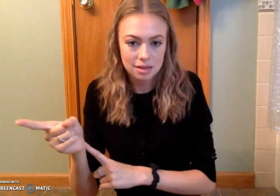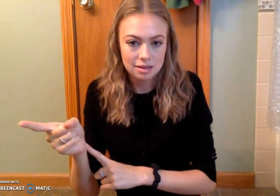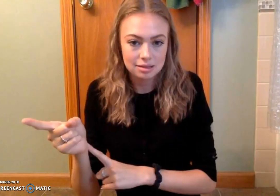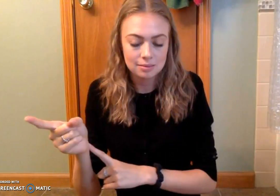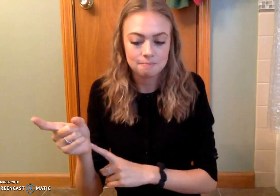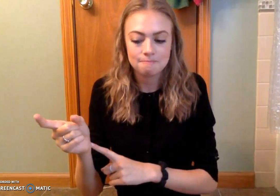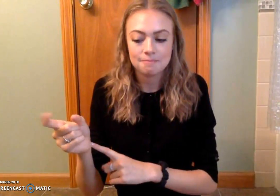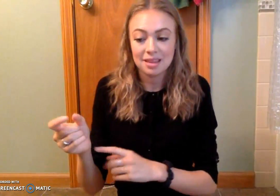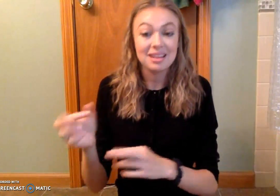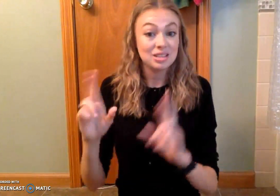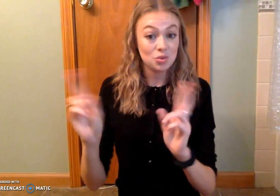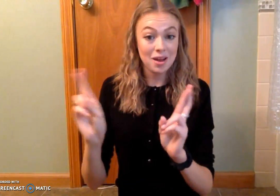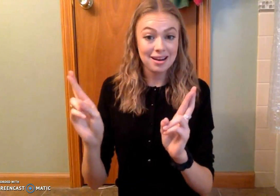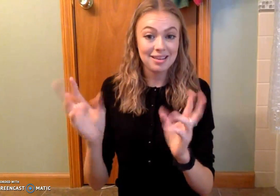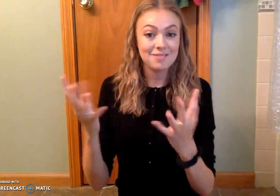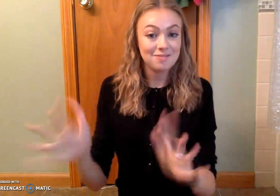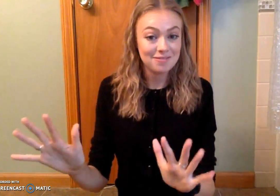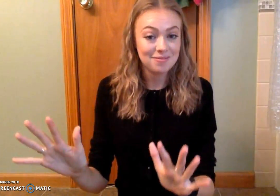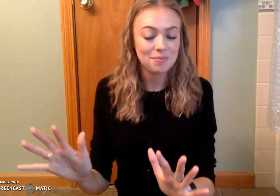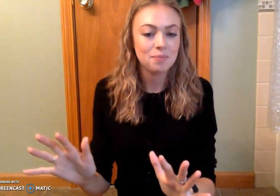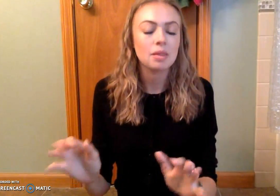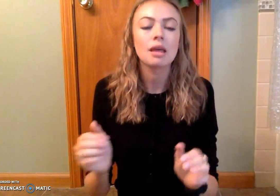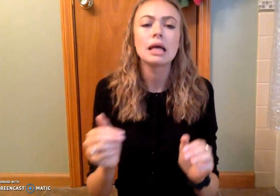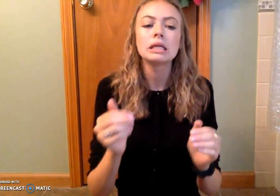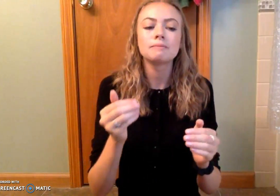I want to give you the nutrition facts as well.